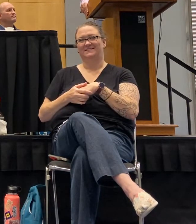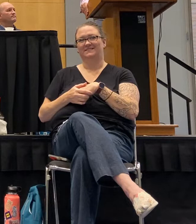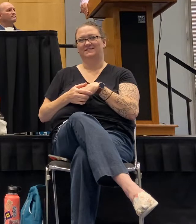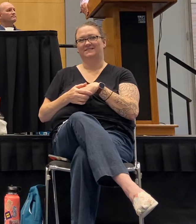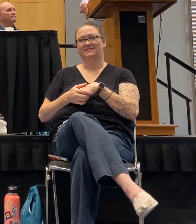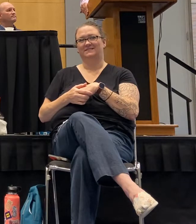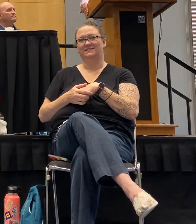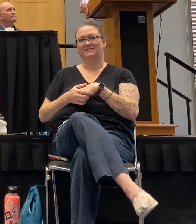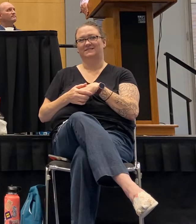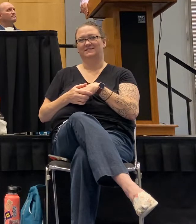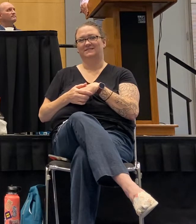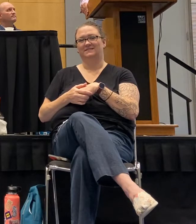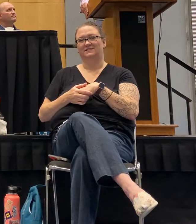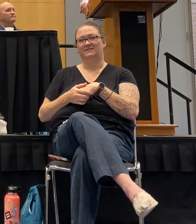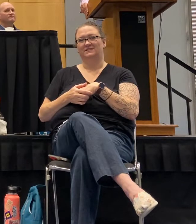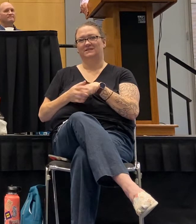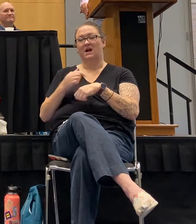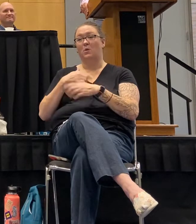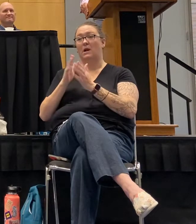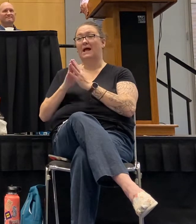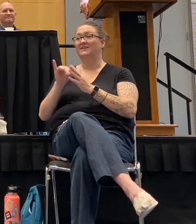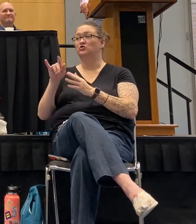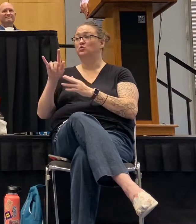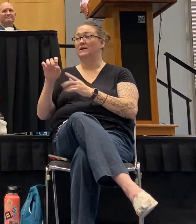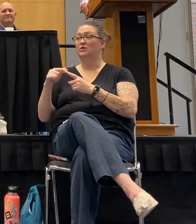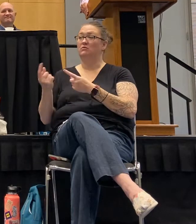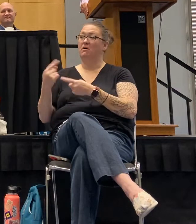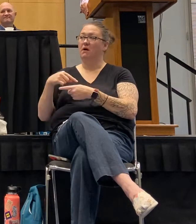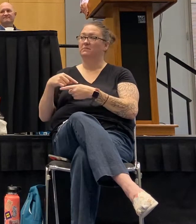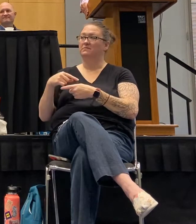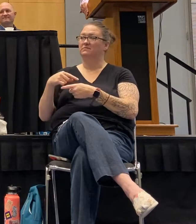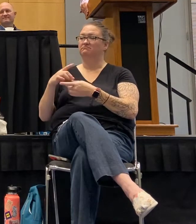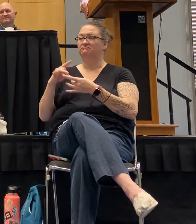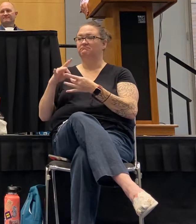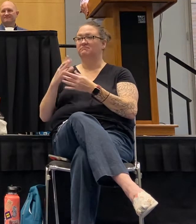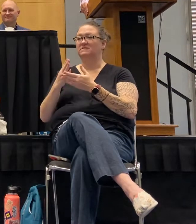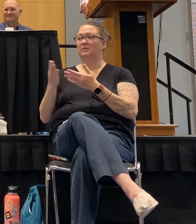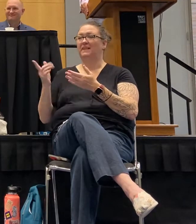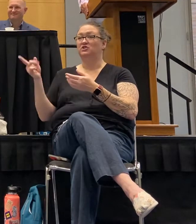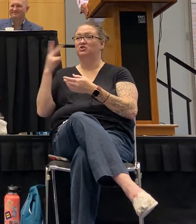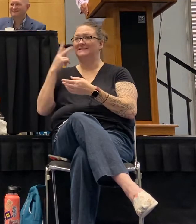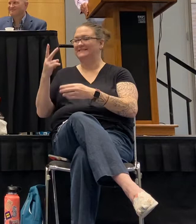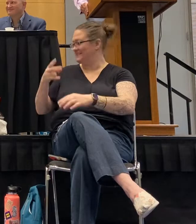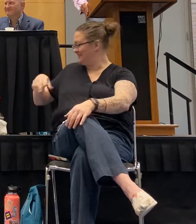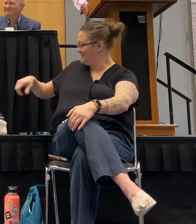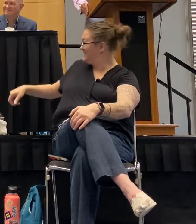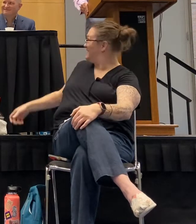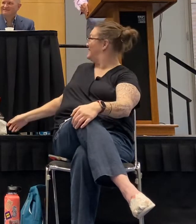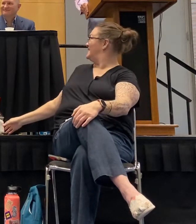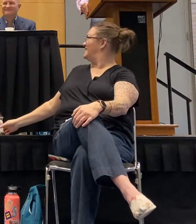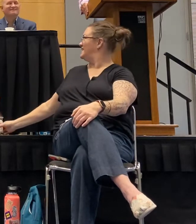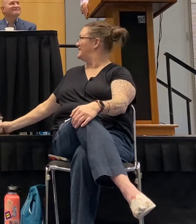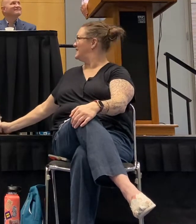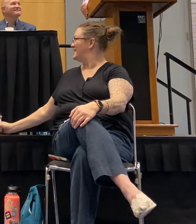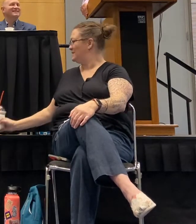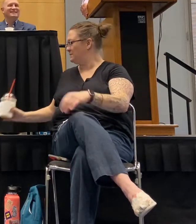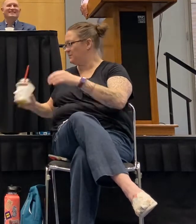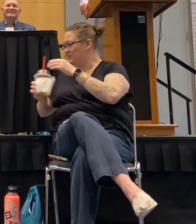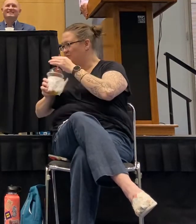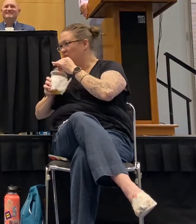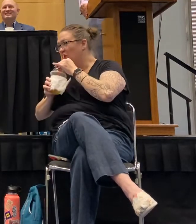and I would actually ask Julie to comment on some of the things that she has seen, which was pretty